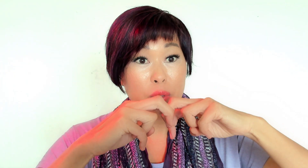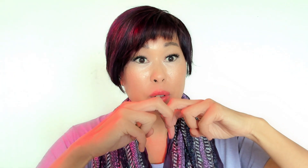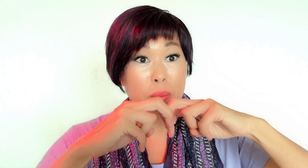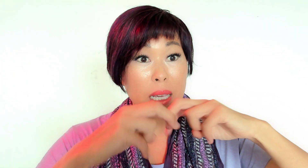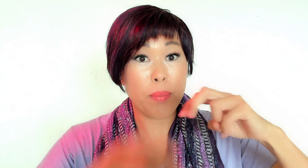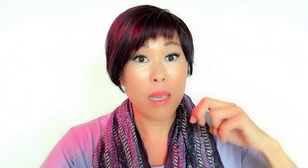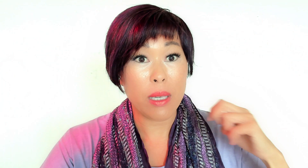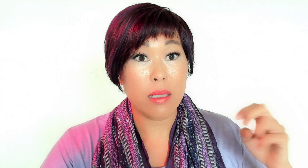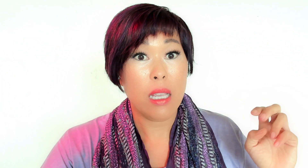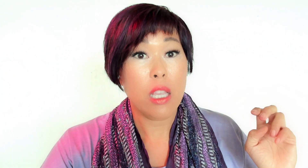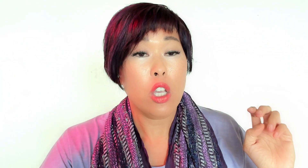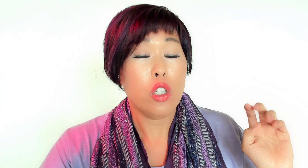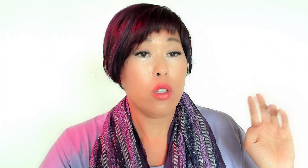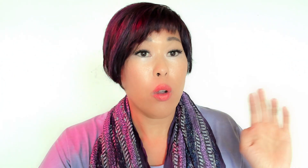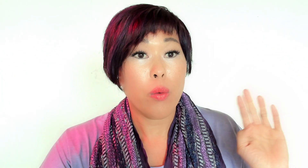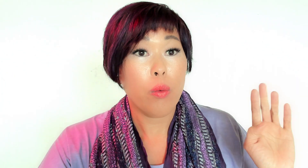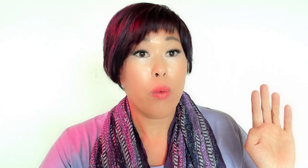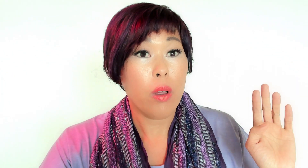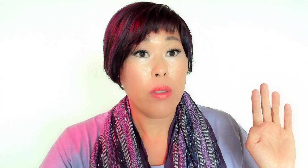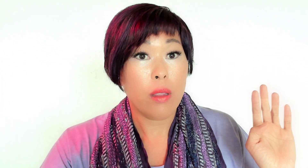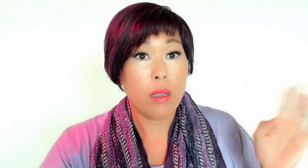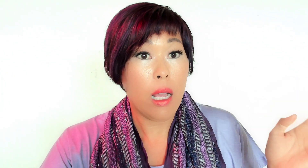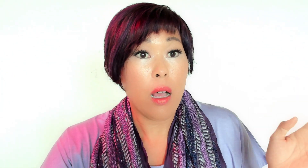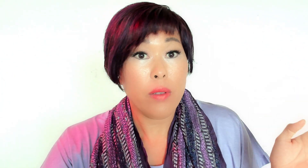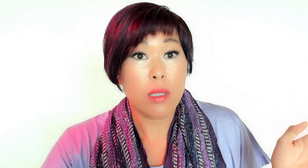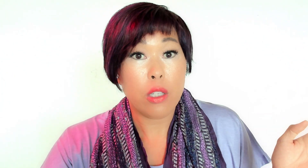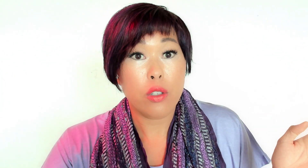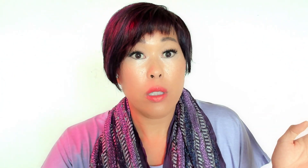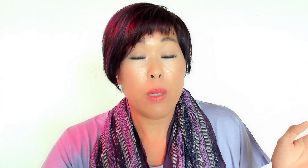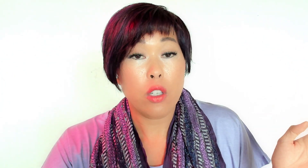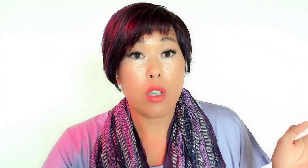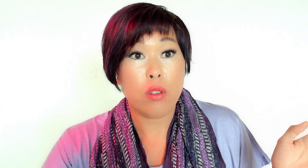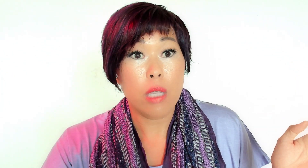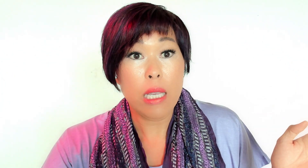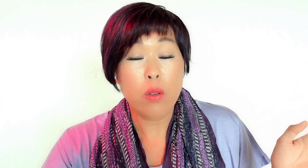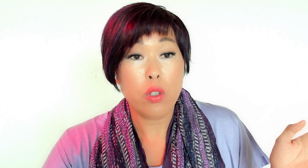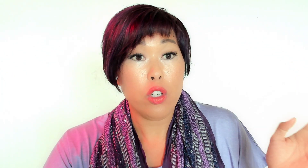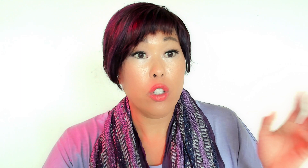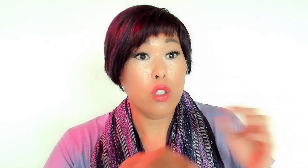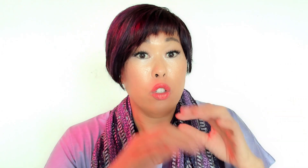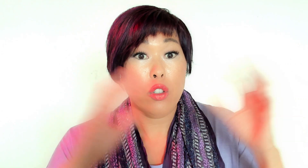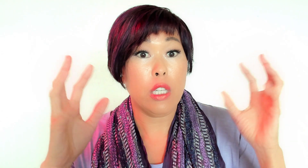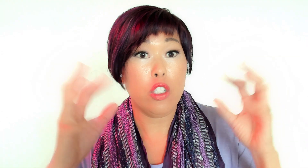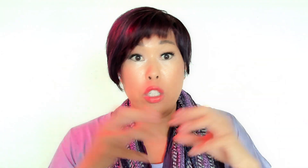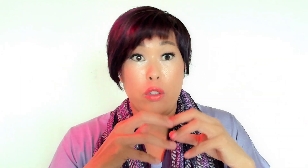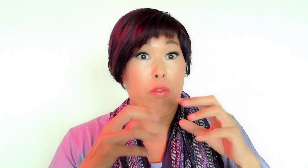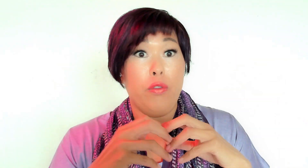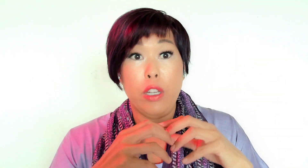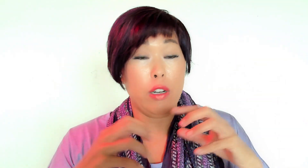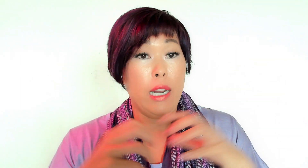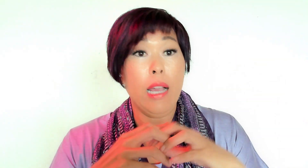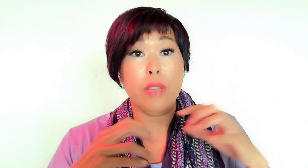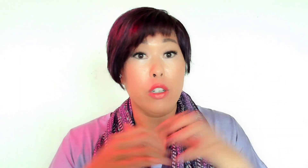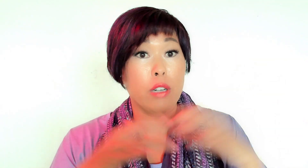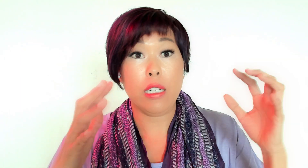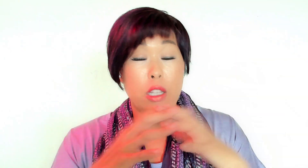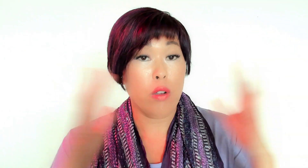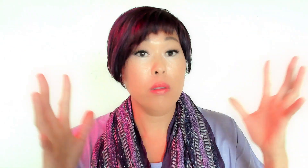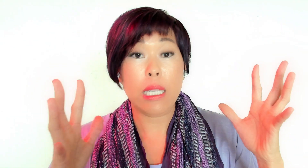and make babies. So now obviously they couldn't speak each other's languages, so they just figured it out. They created their own language